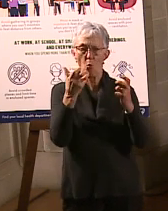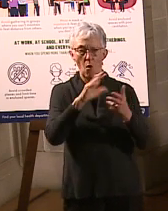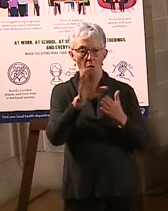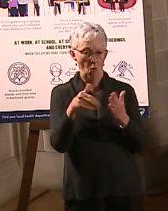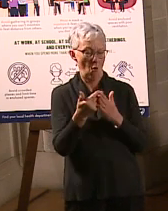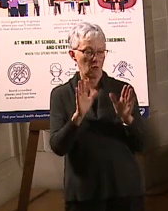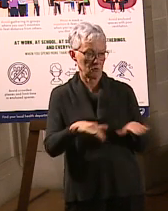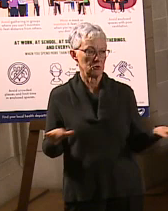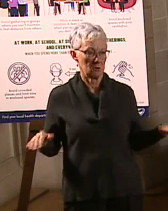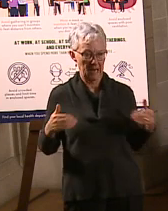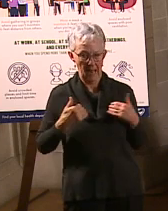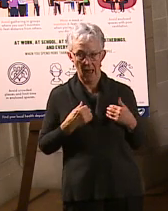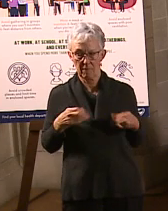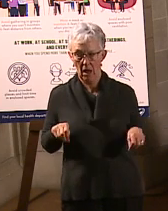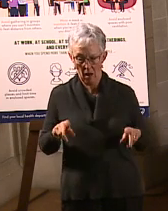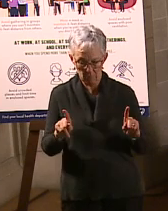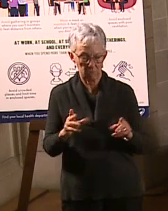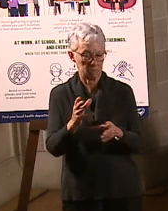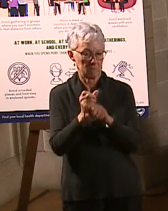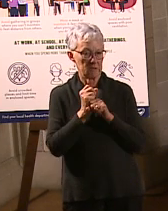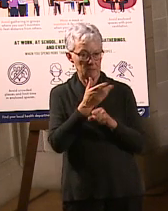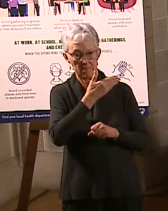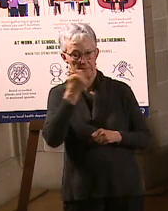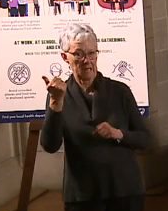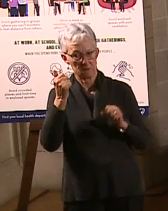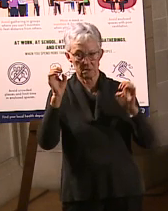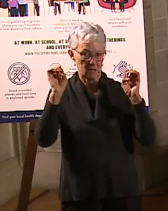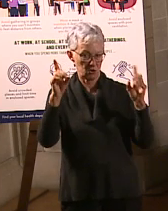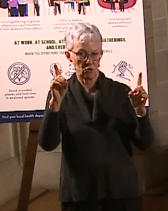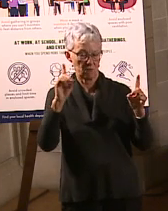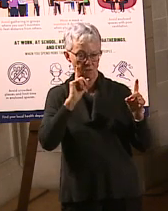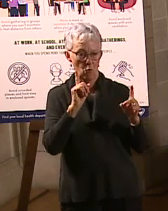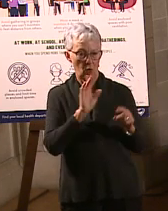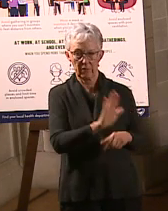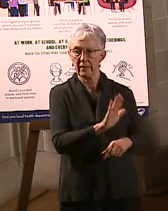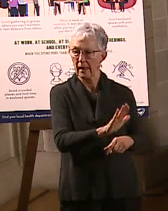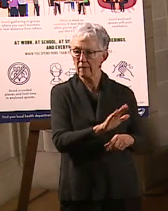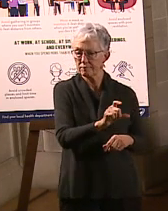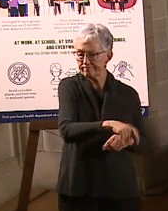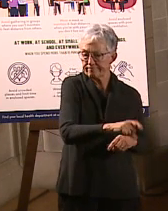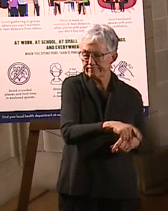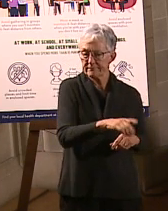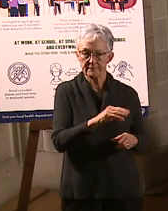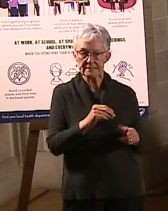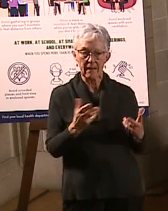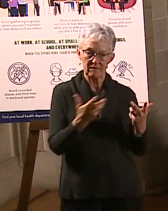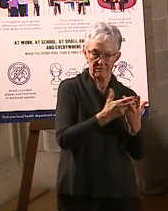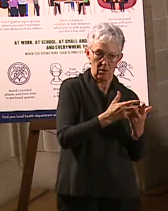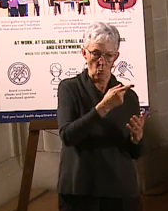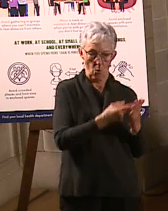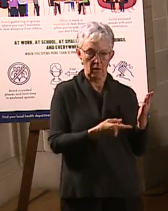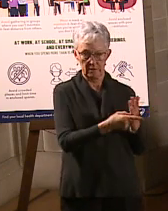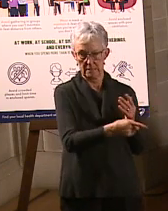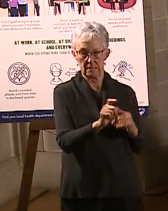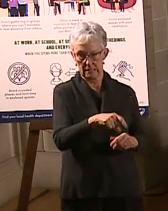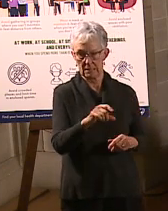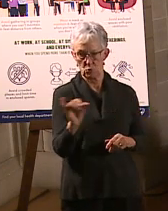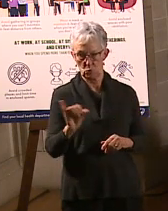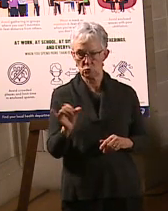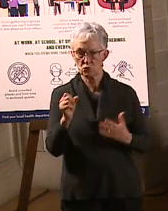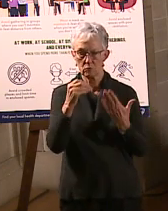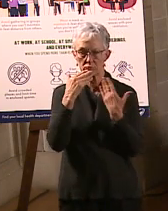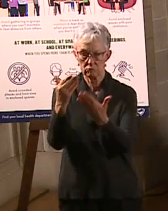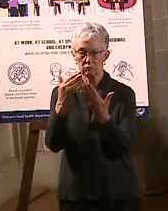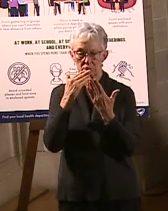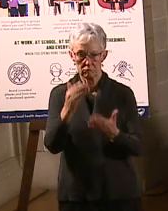great high-quality education in a way that is right for that child to learn. So thank you very much for being here.